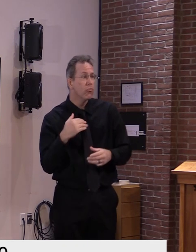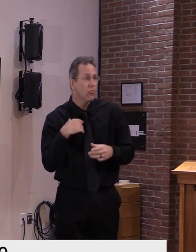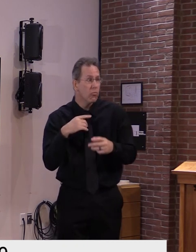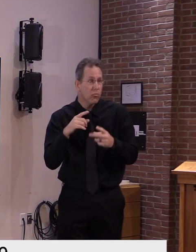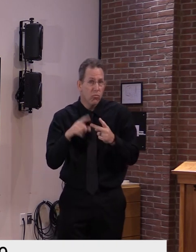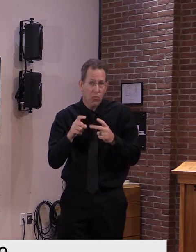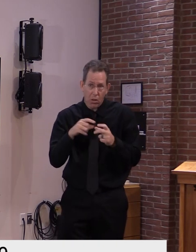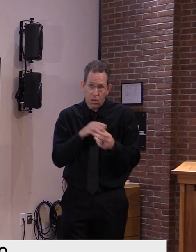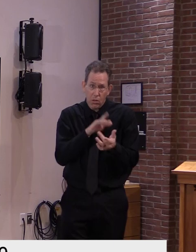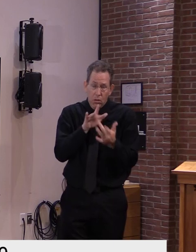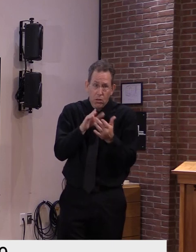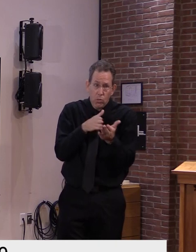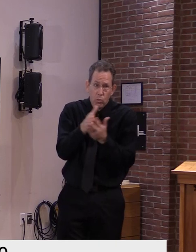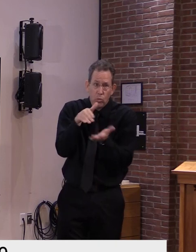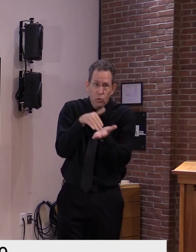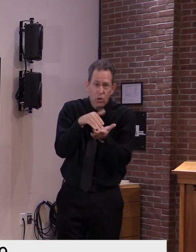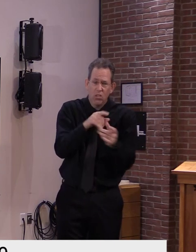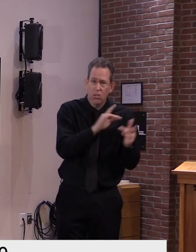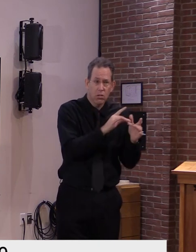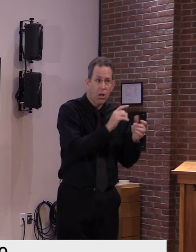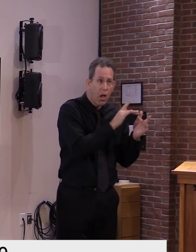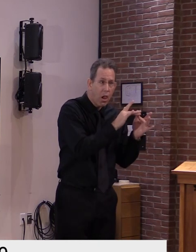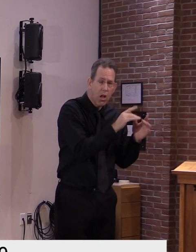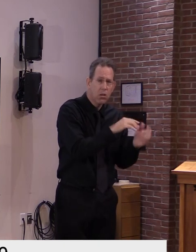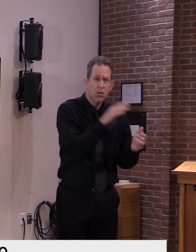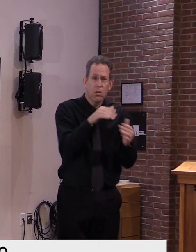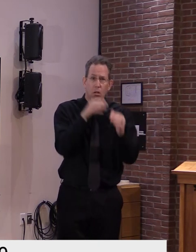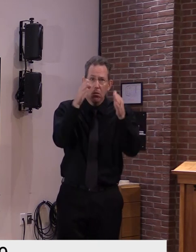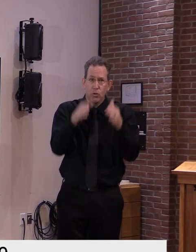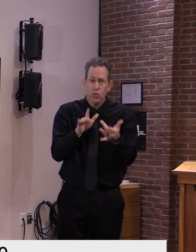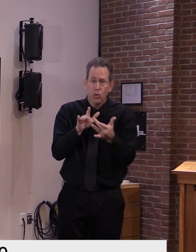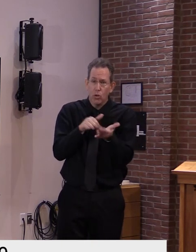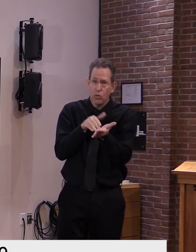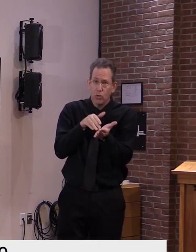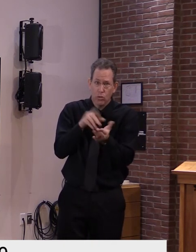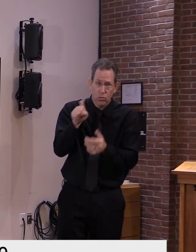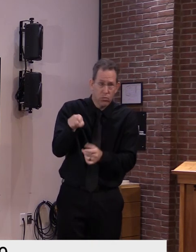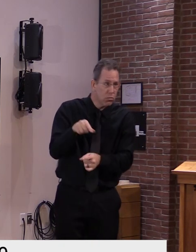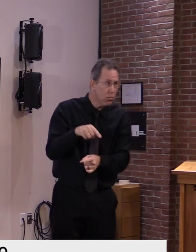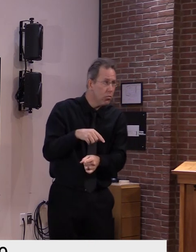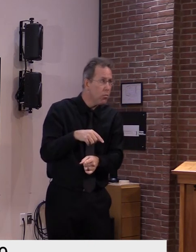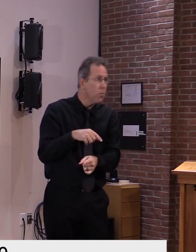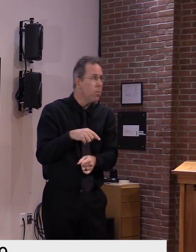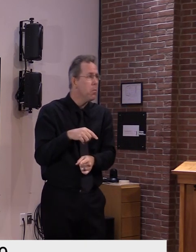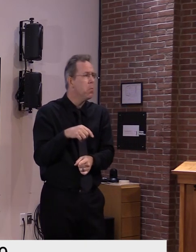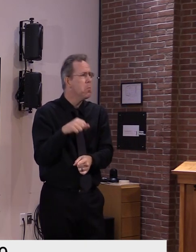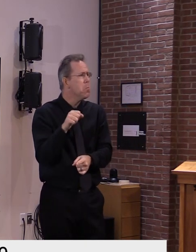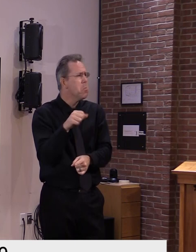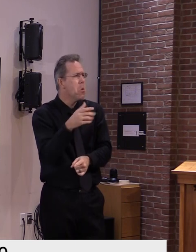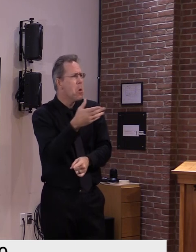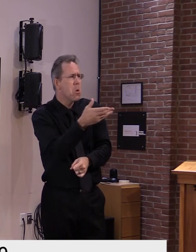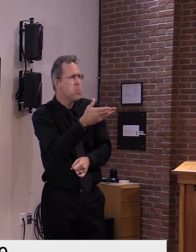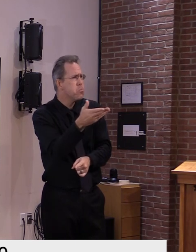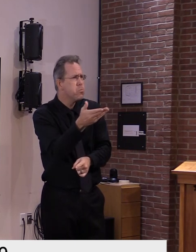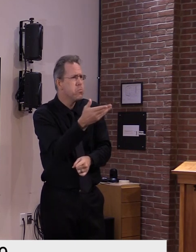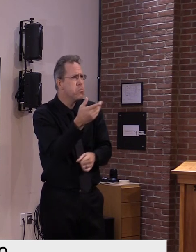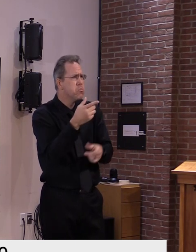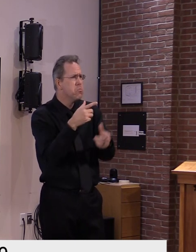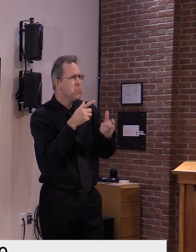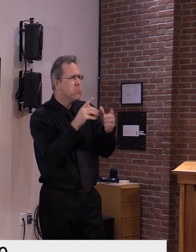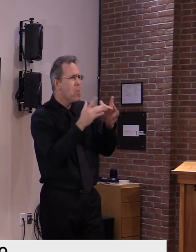These are ones you can do. These are the on-demand testing sites that we're putting in to Franklin County.